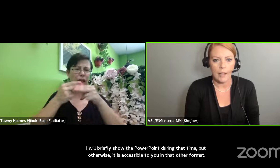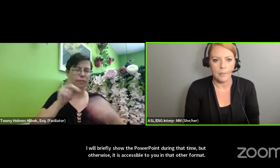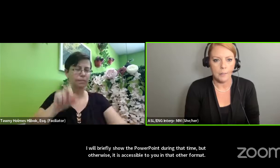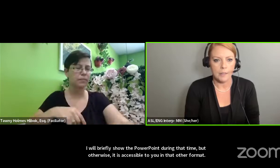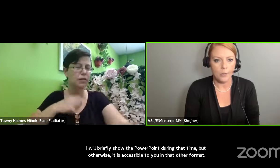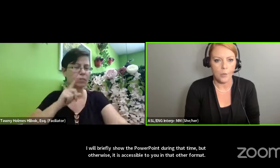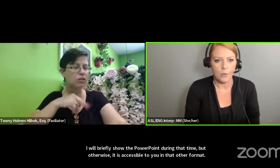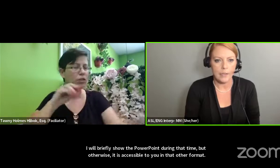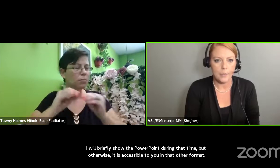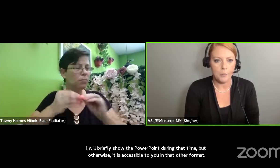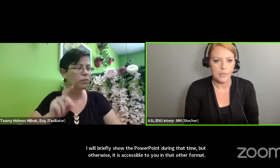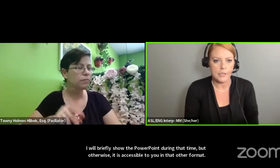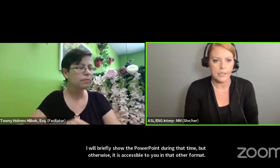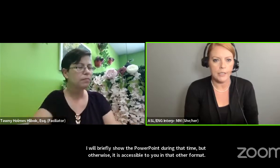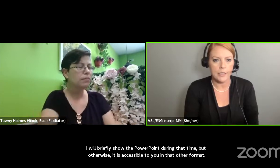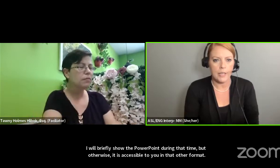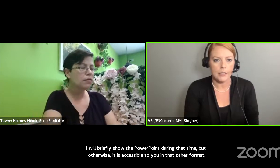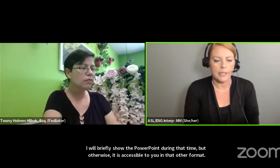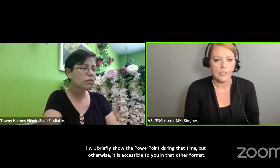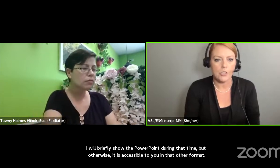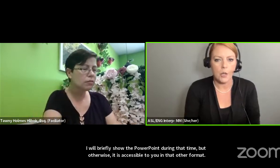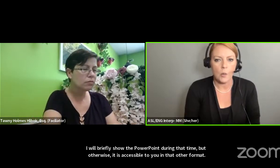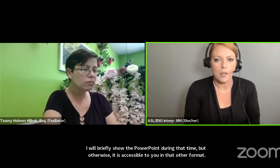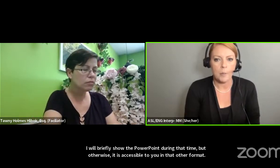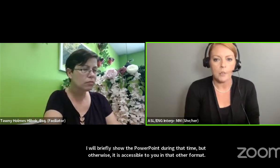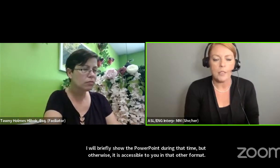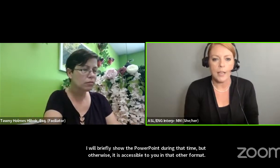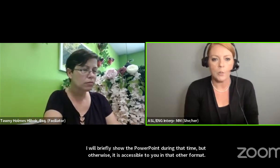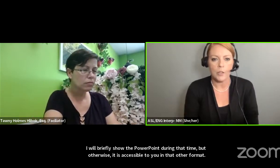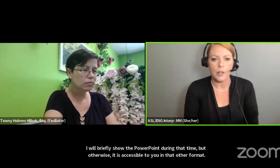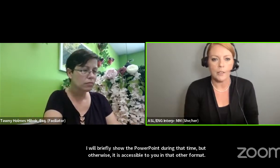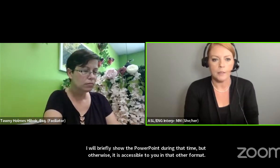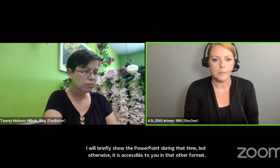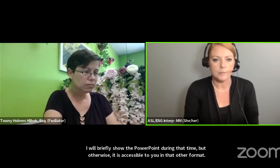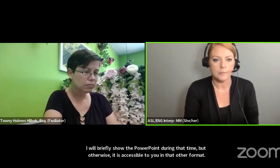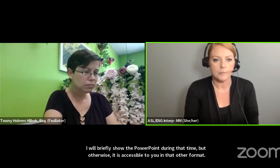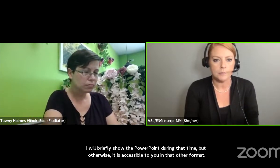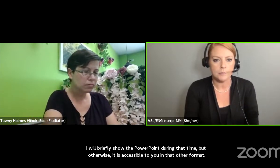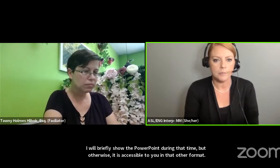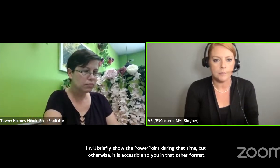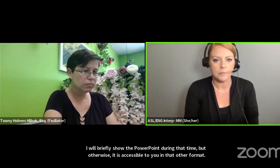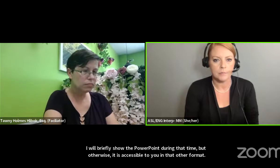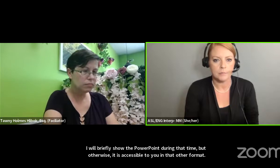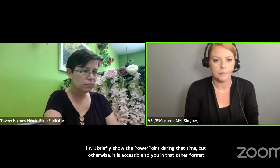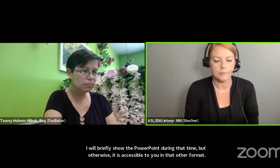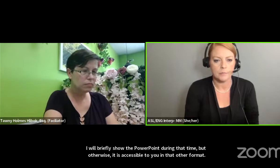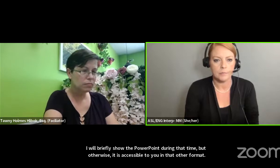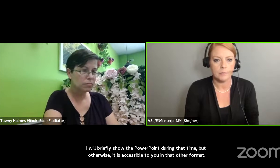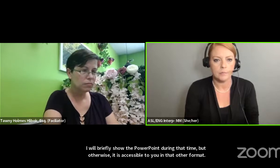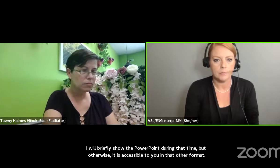Okay, I believe we are ready to proceed. I'd like to check what number slide we're on.